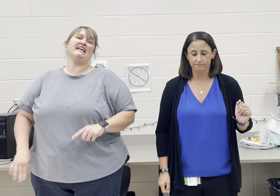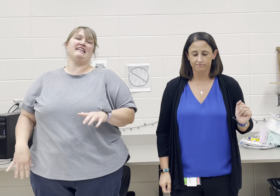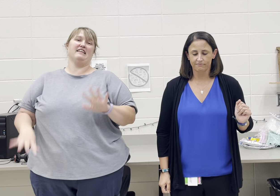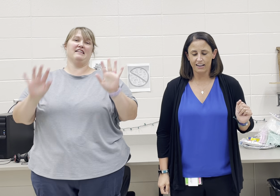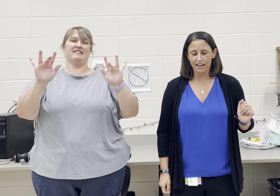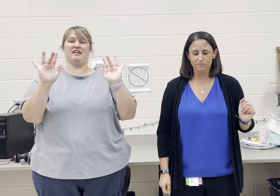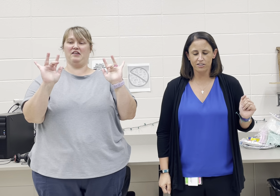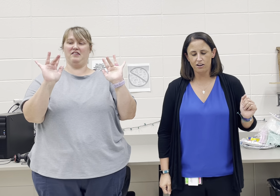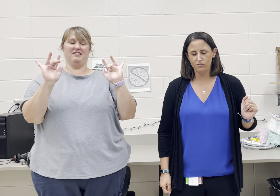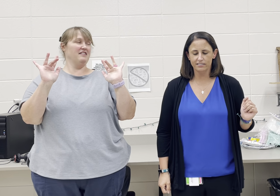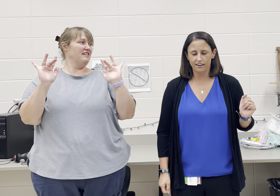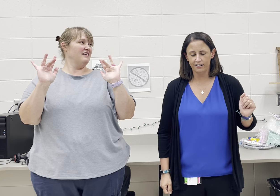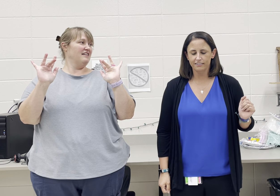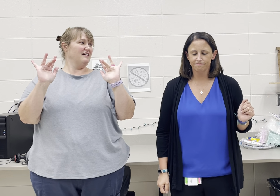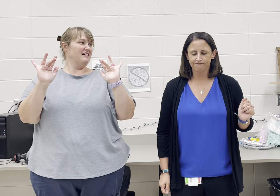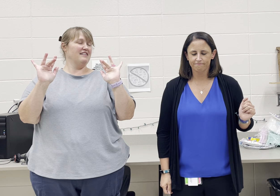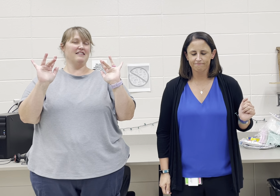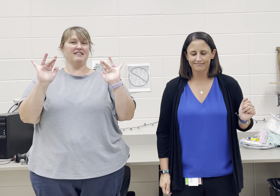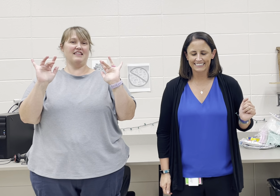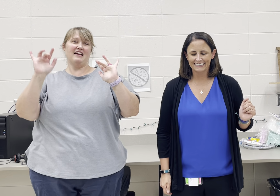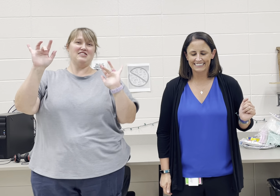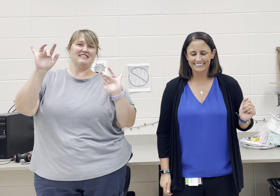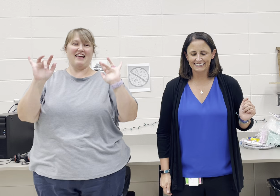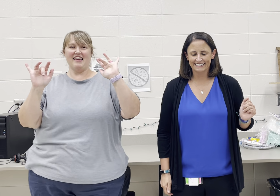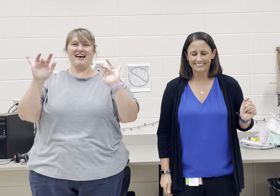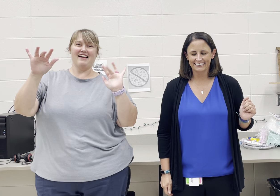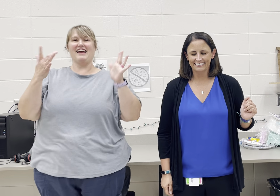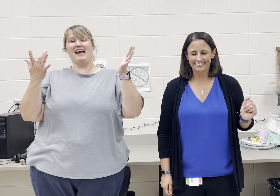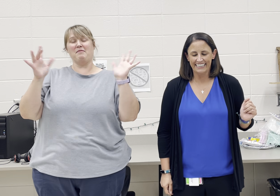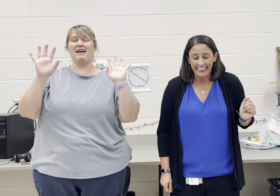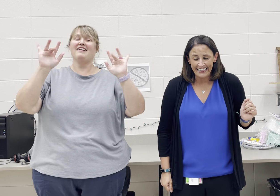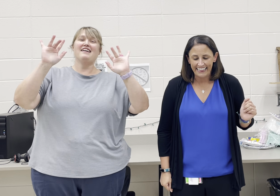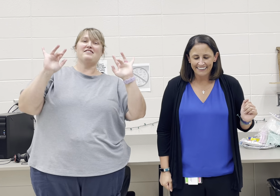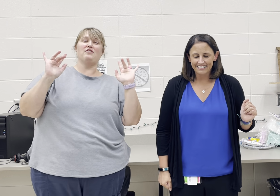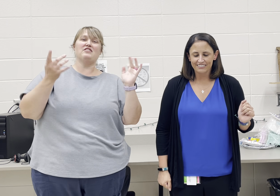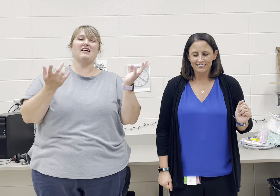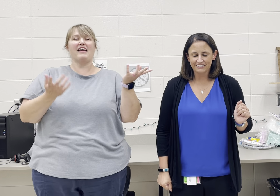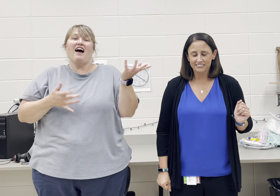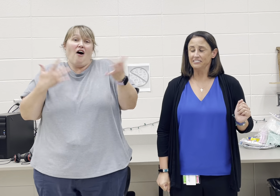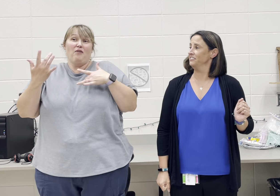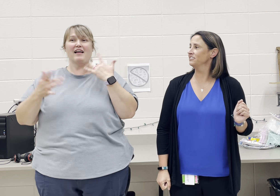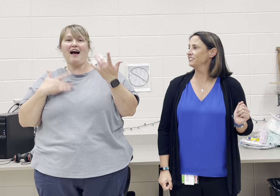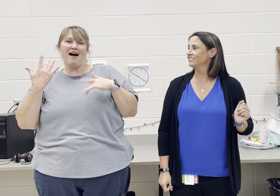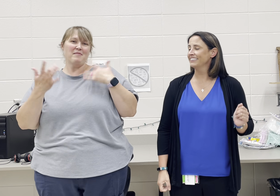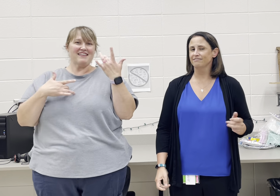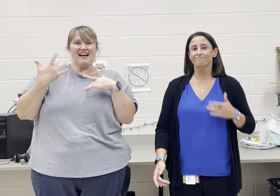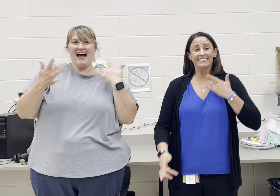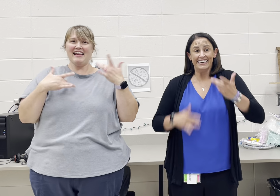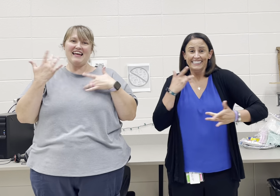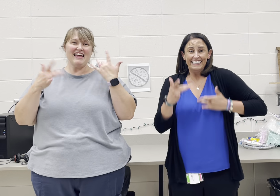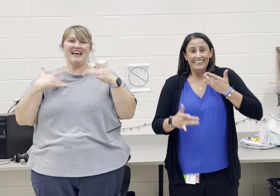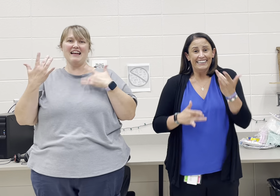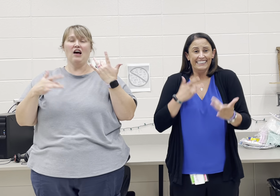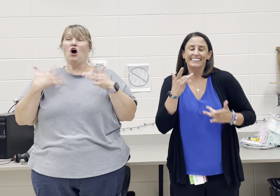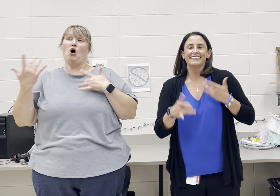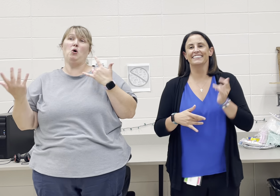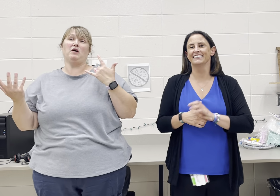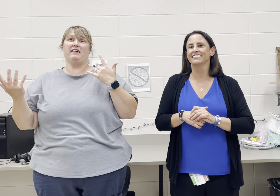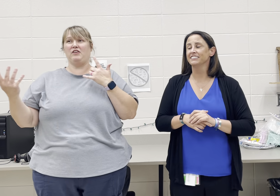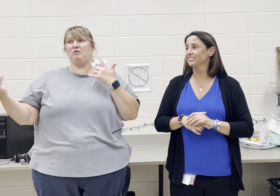Excited. I'm So excited. then I just can't. Anyway, so there's like, oh, like I'm excited. Or if you